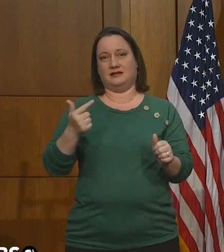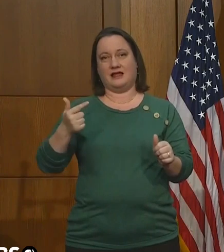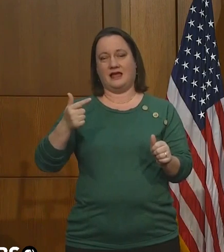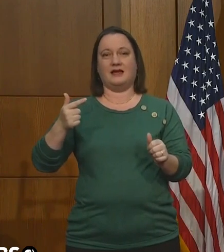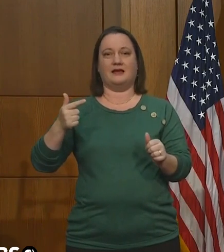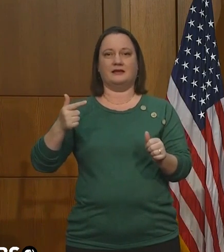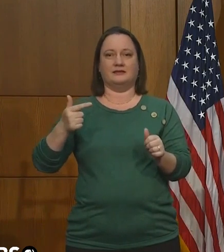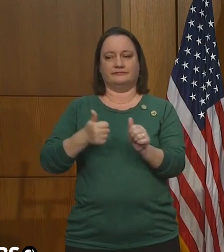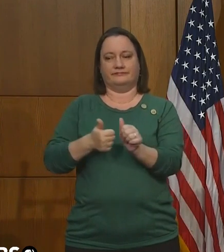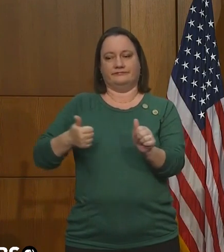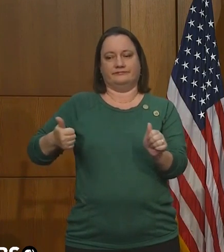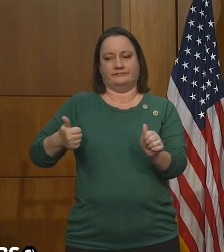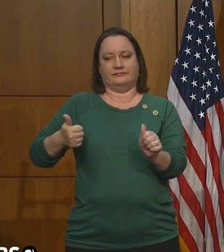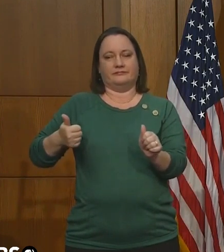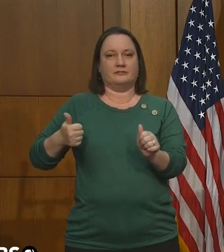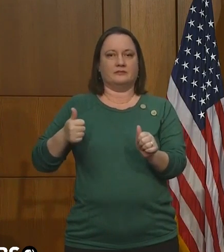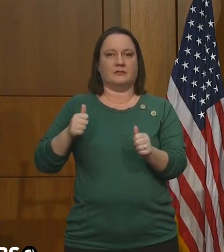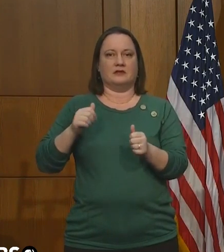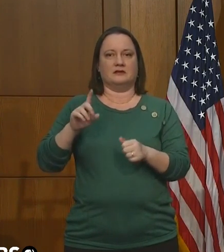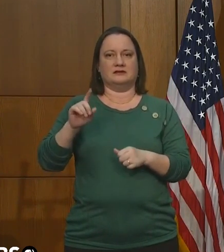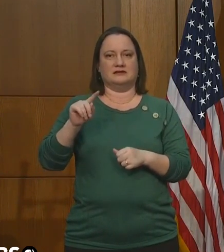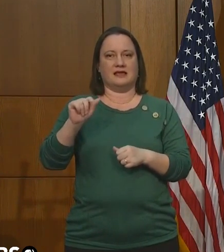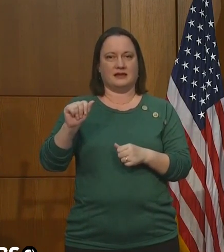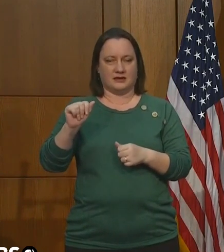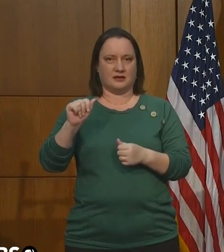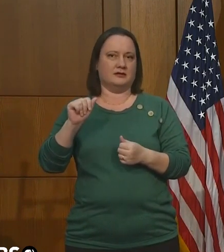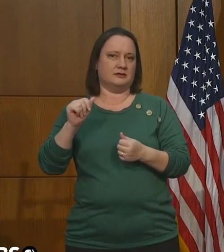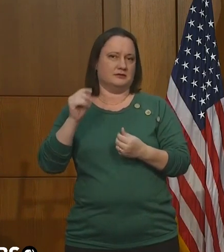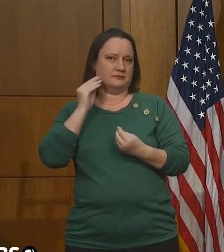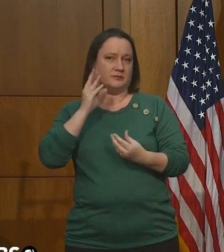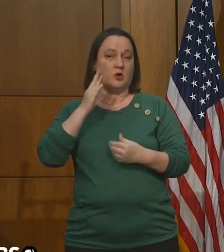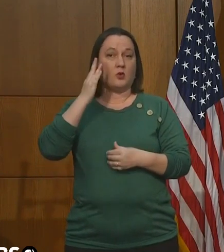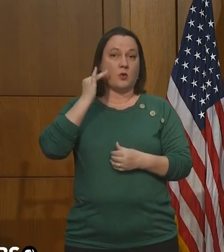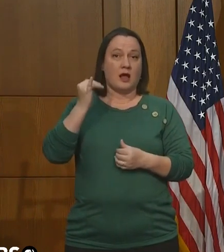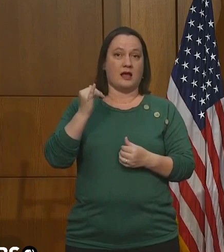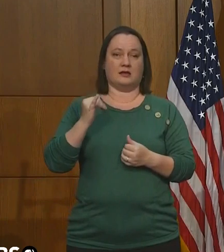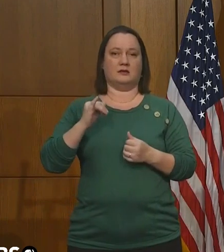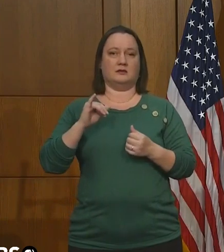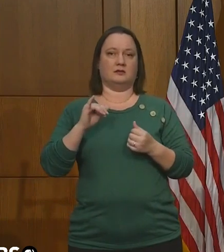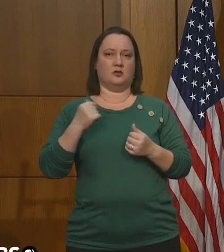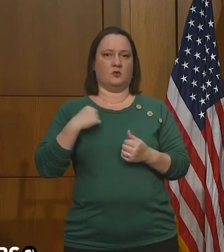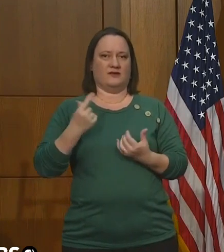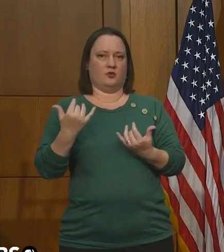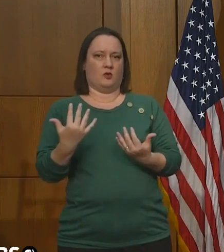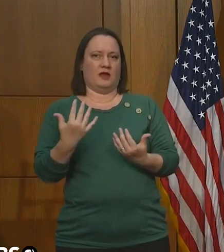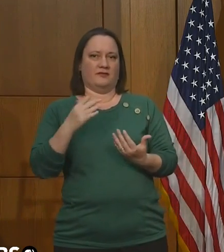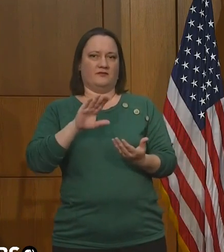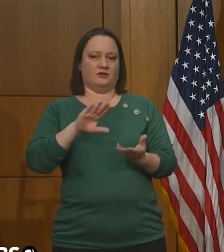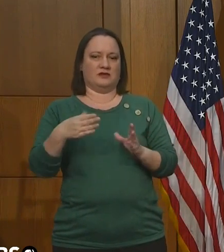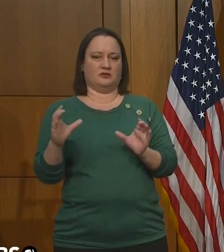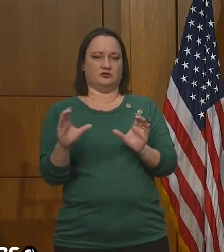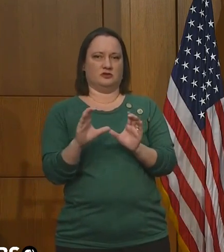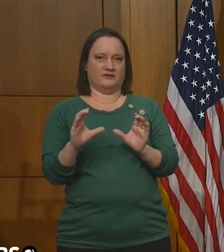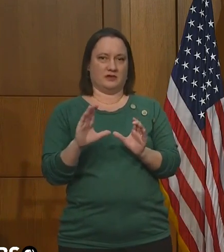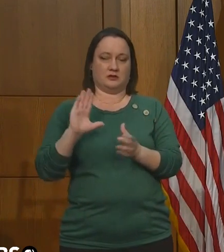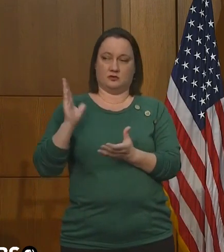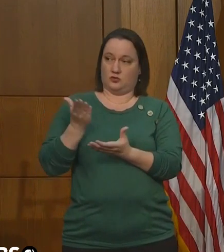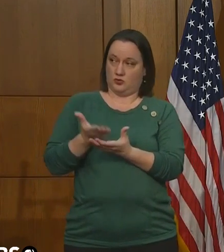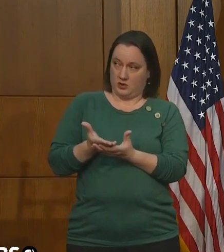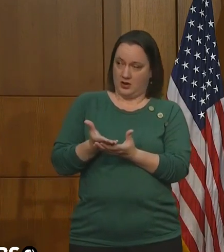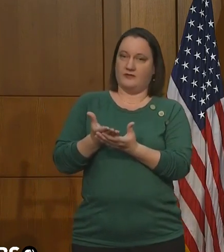take time, mostly because of we have to wait for death certificates to come in to validate